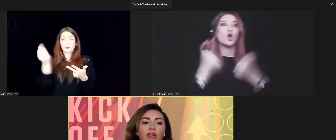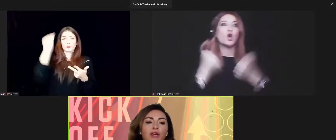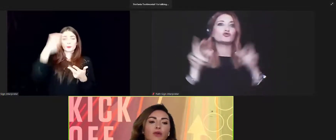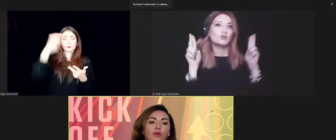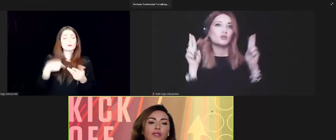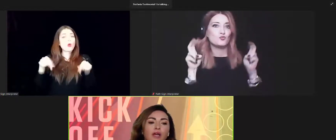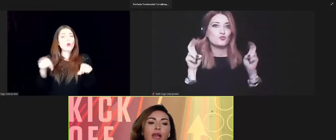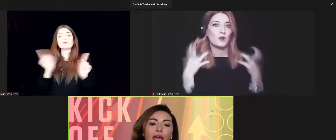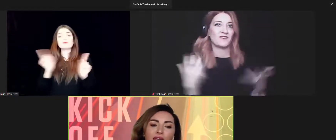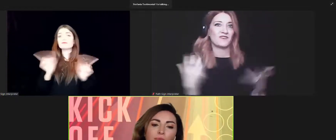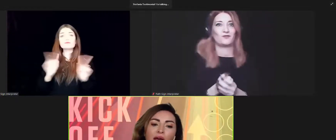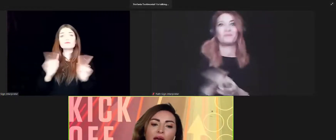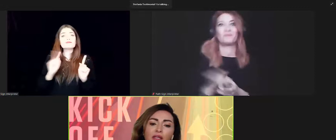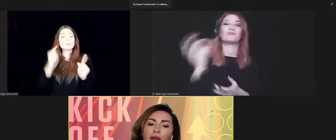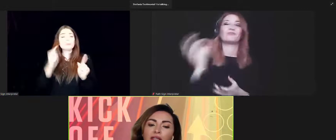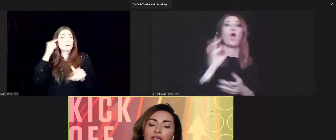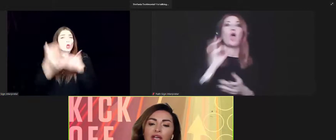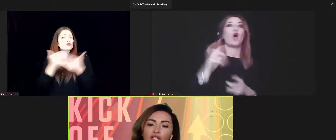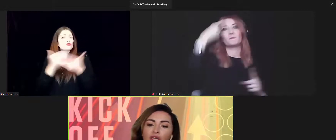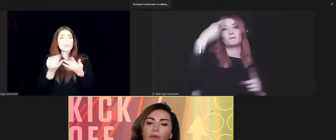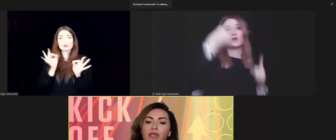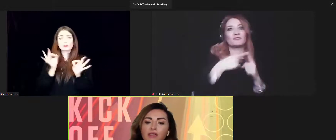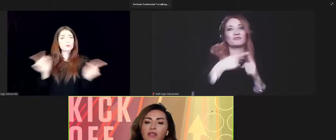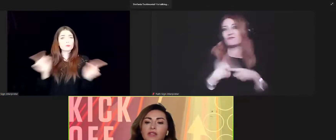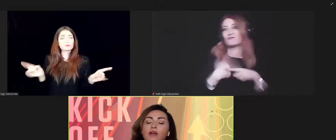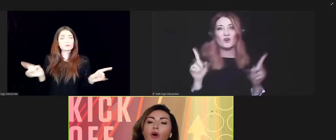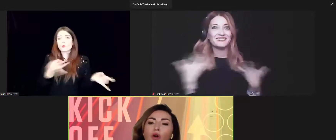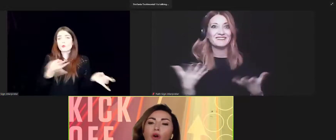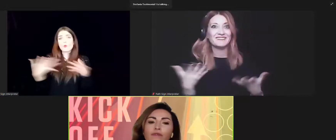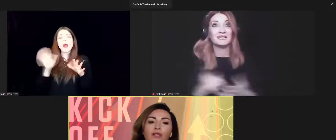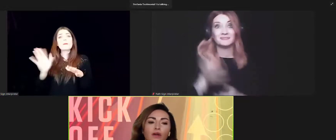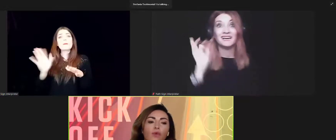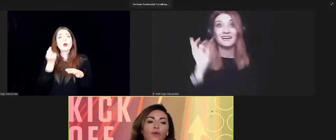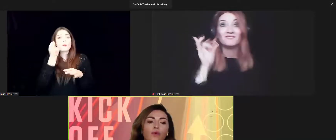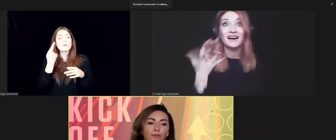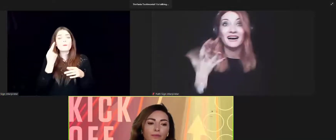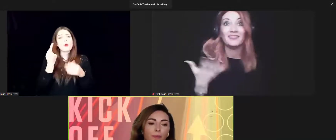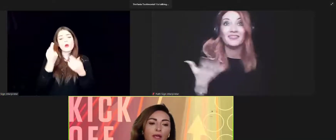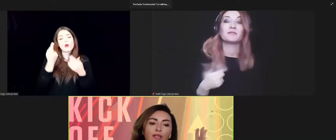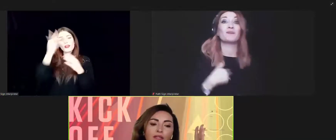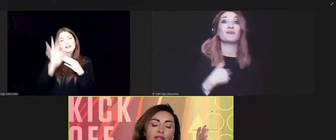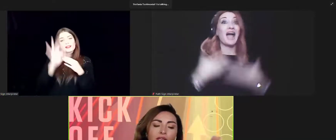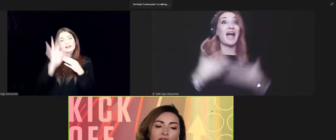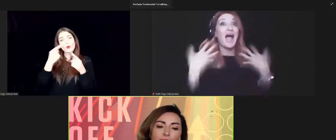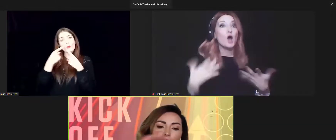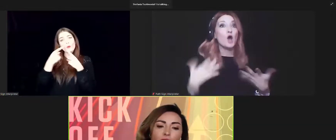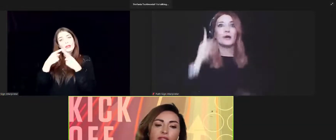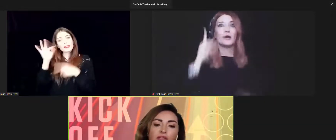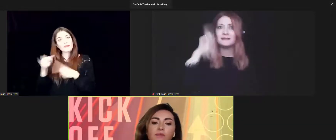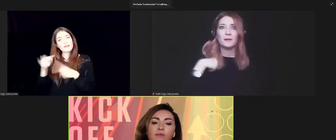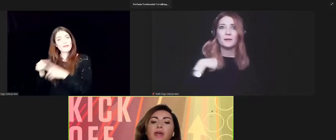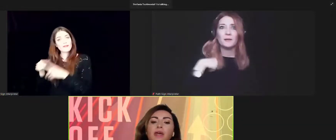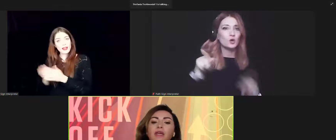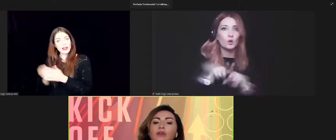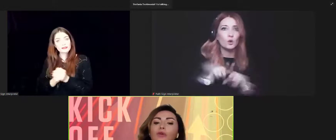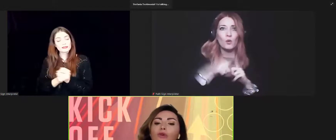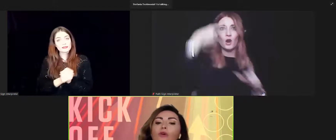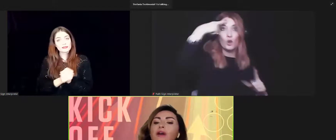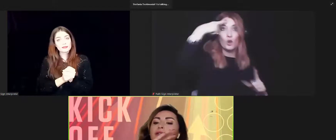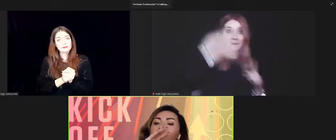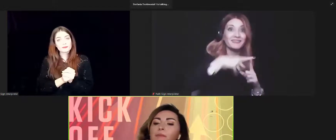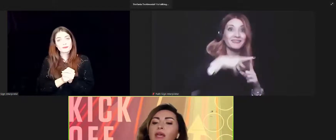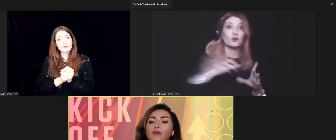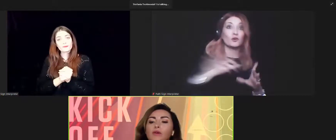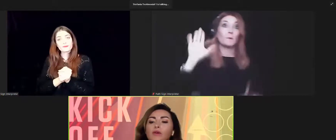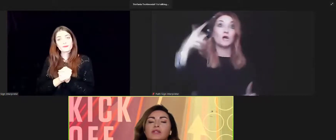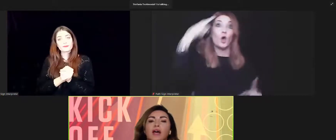bigger goals, like expanding my international business all over in the world. This process makes you grow